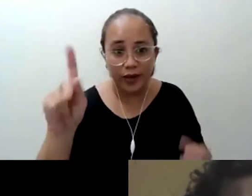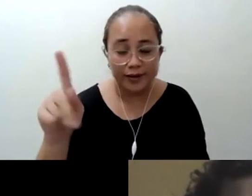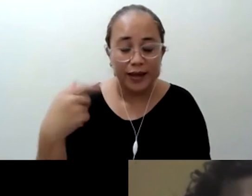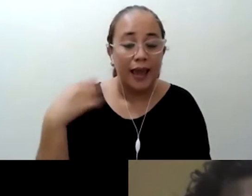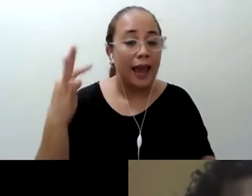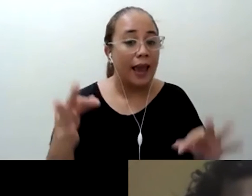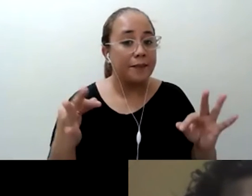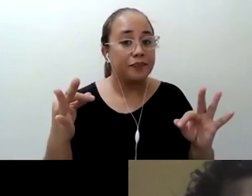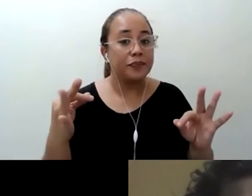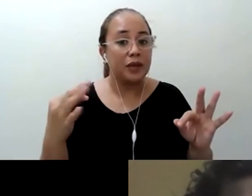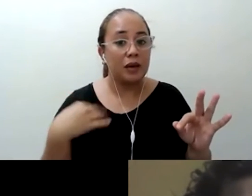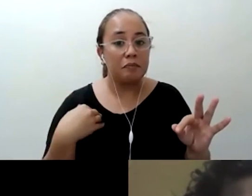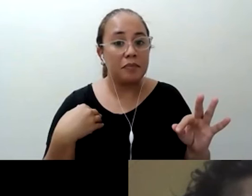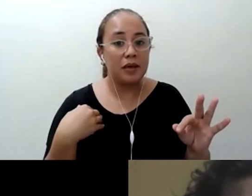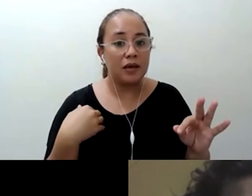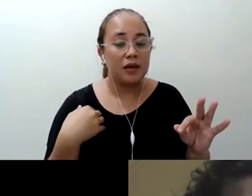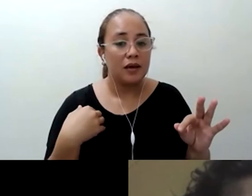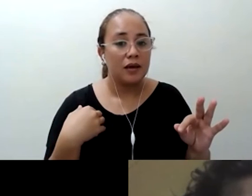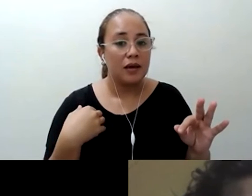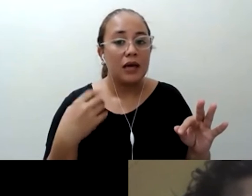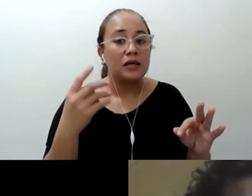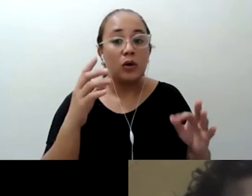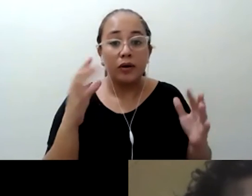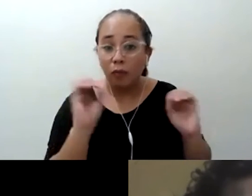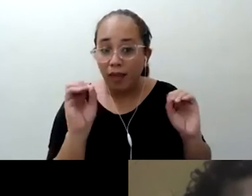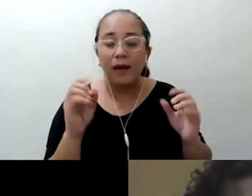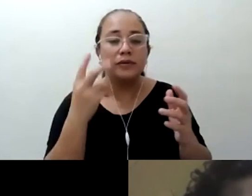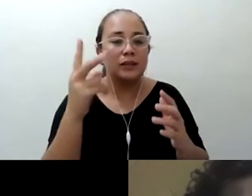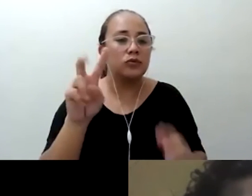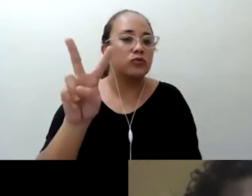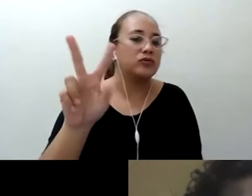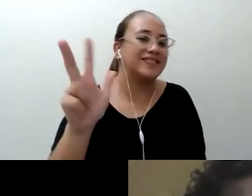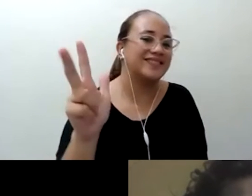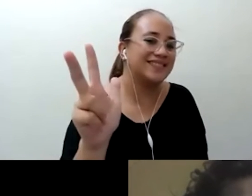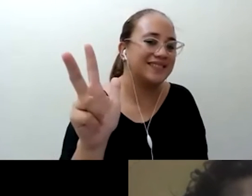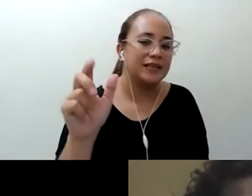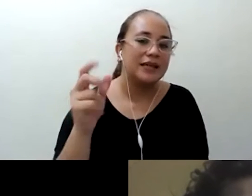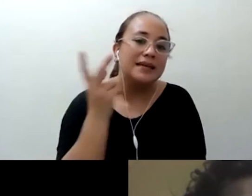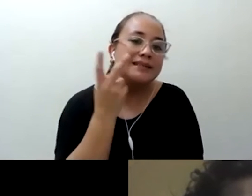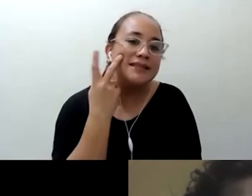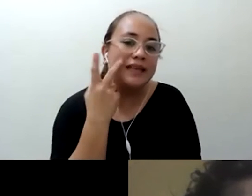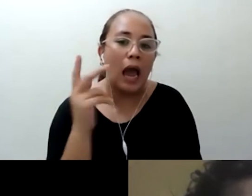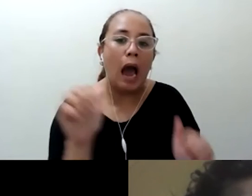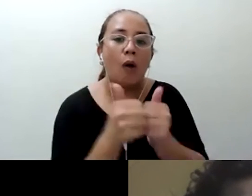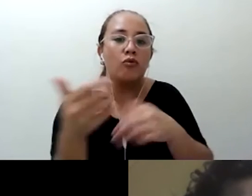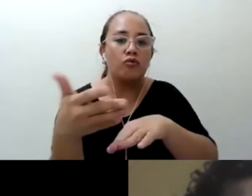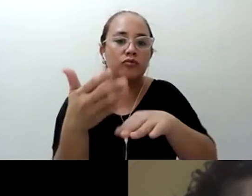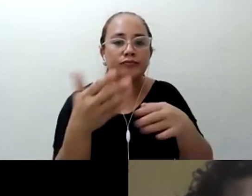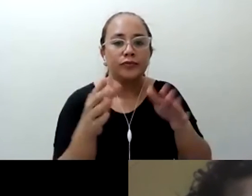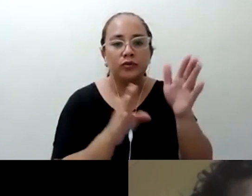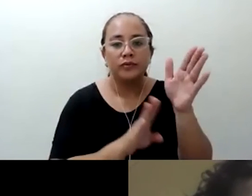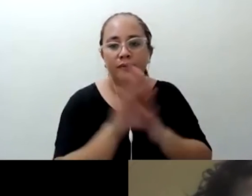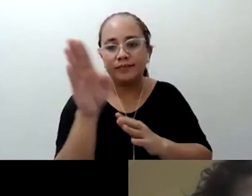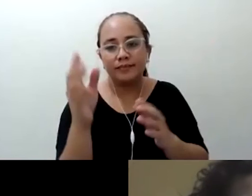then otherwise, I'll see you at 2:30. And then we'll see how the progress is going on the